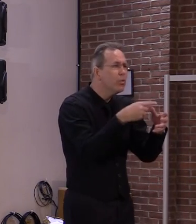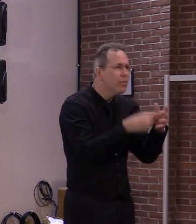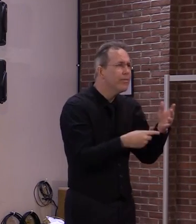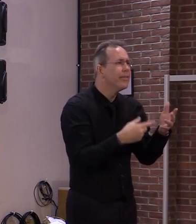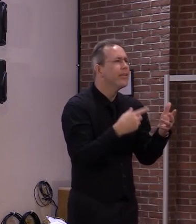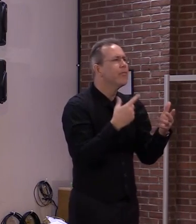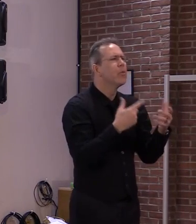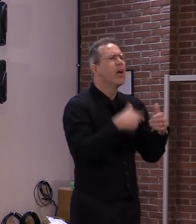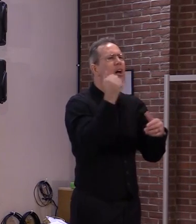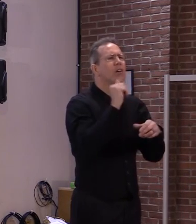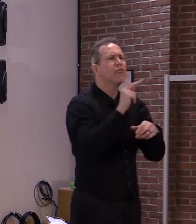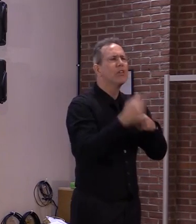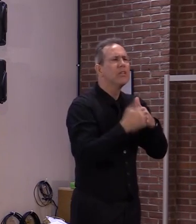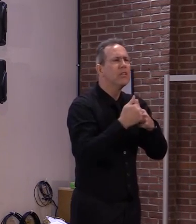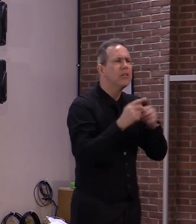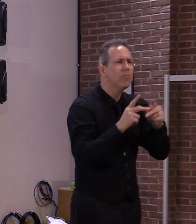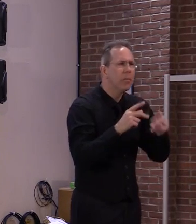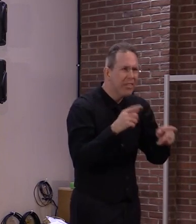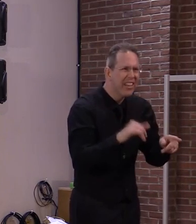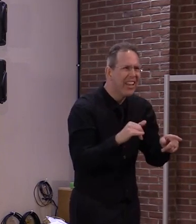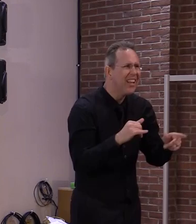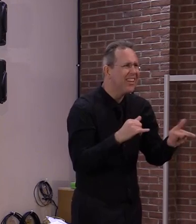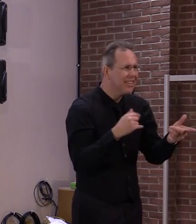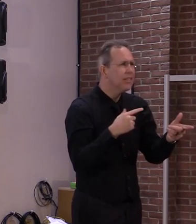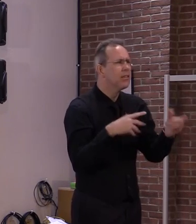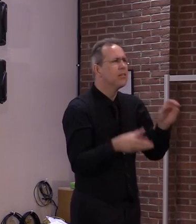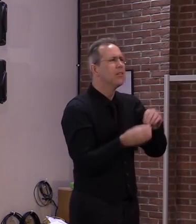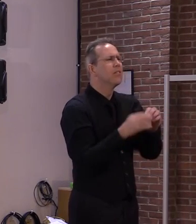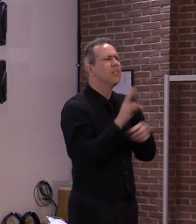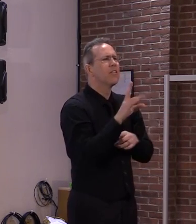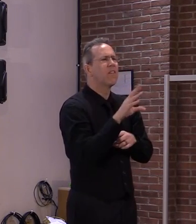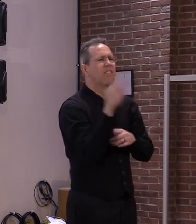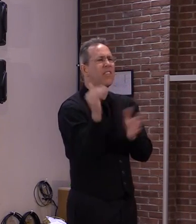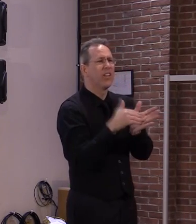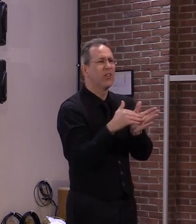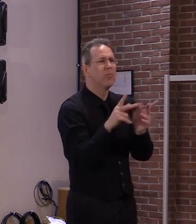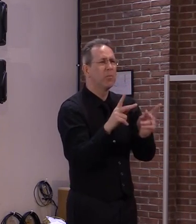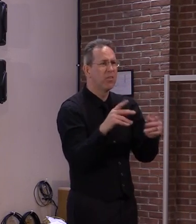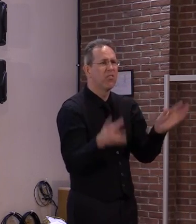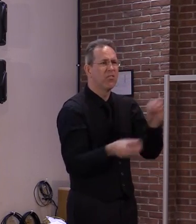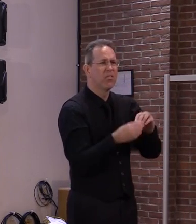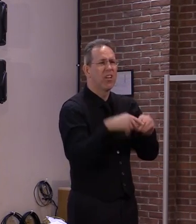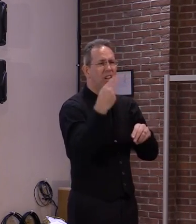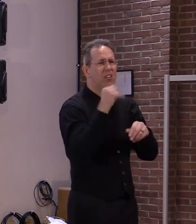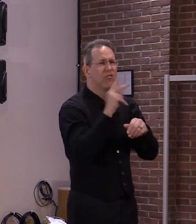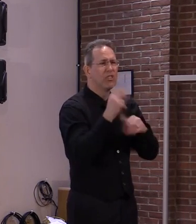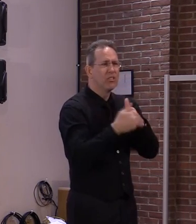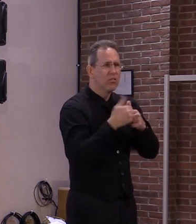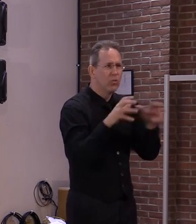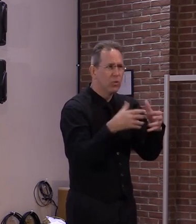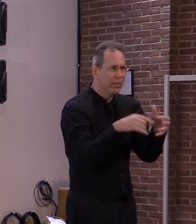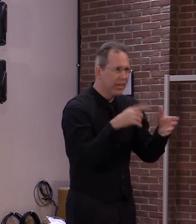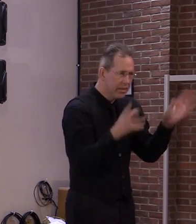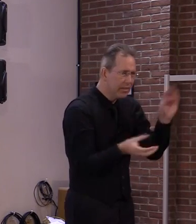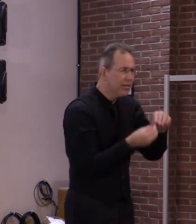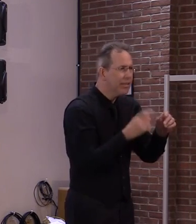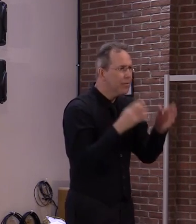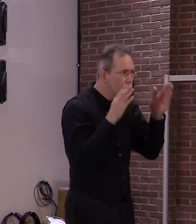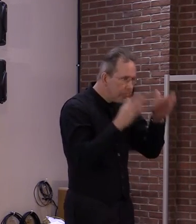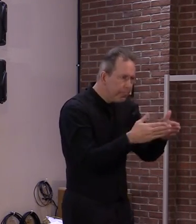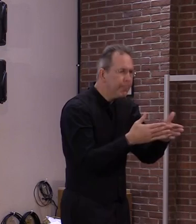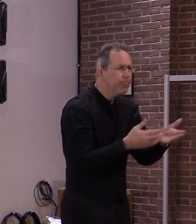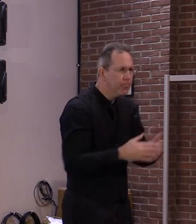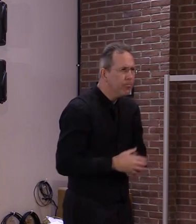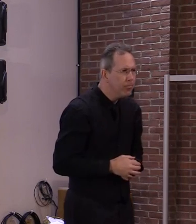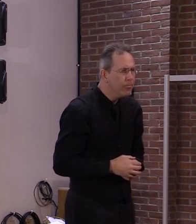those fill up. That's why we're expanding, not contracting. We're actually going to be expanding the